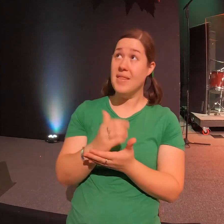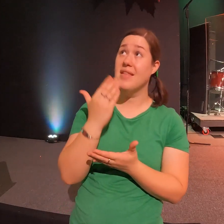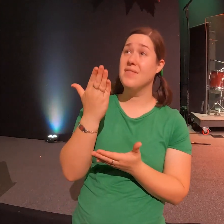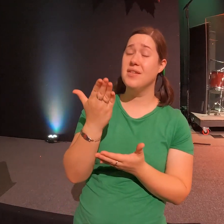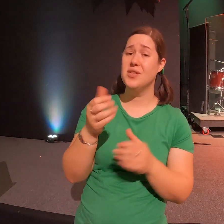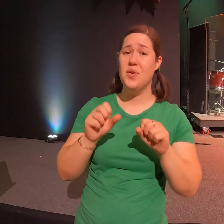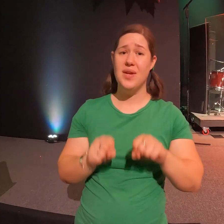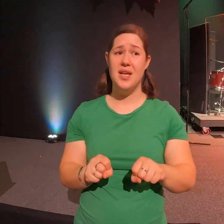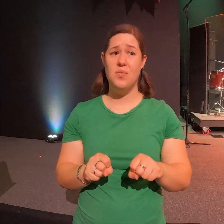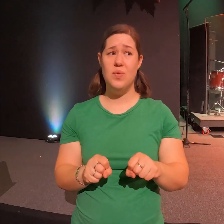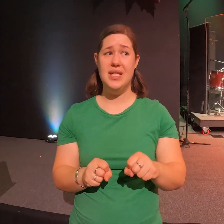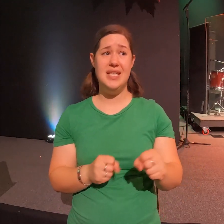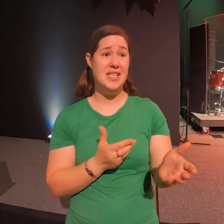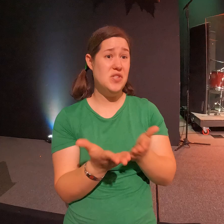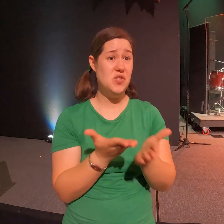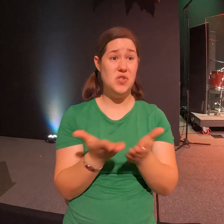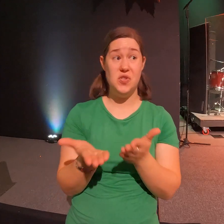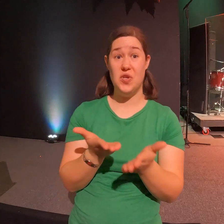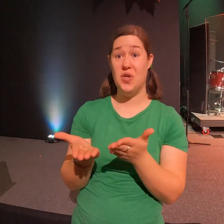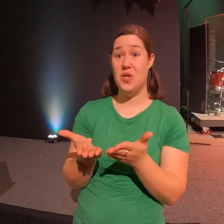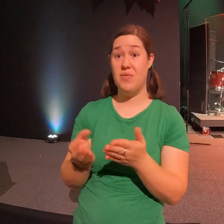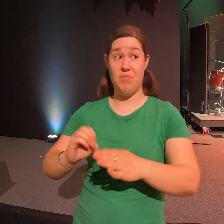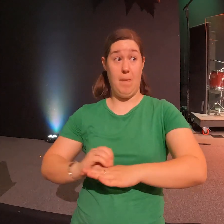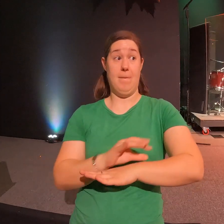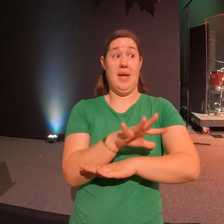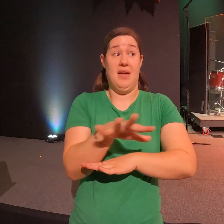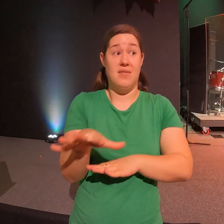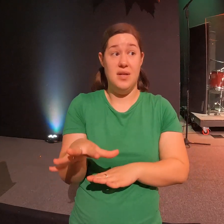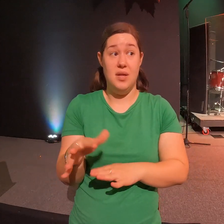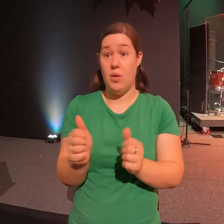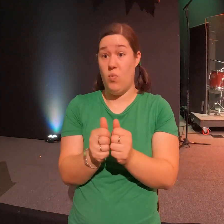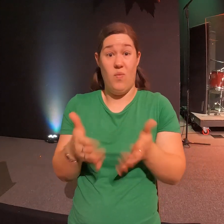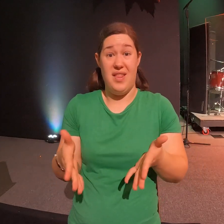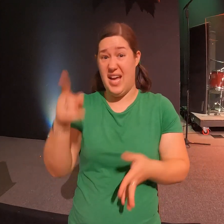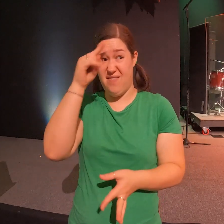without faith? I don't think so.